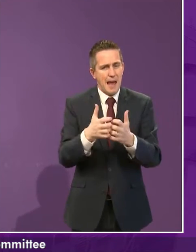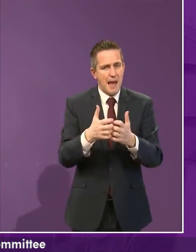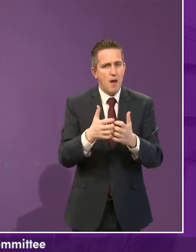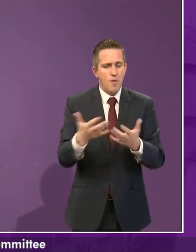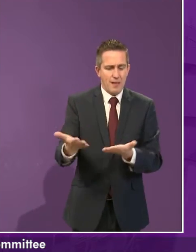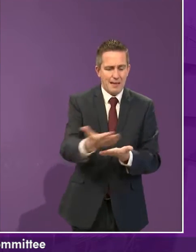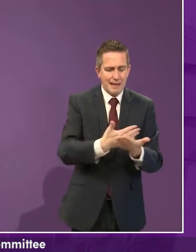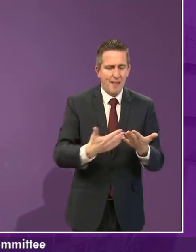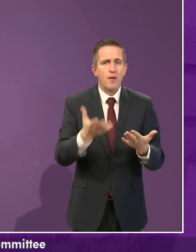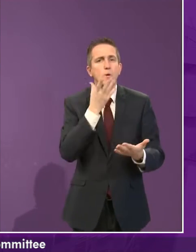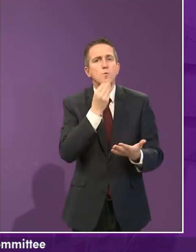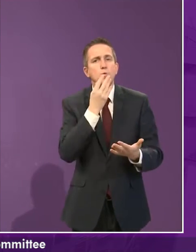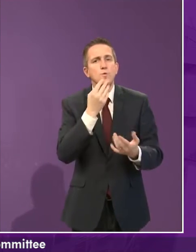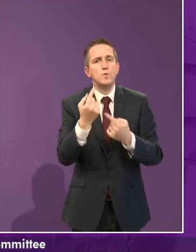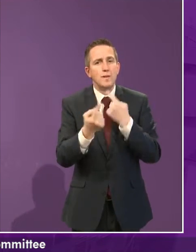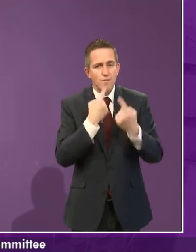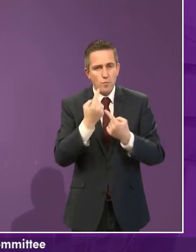information.